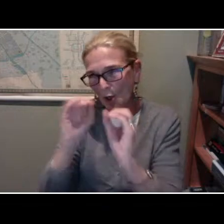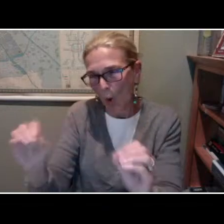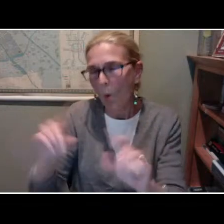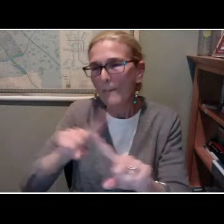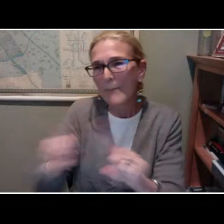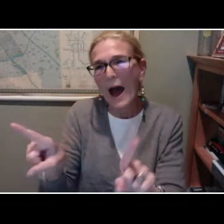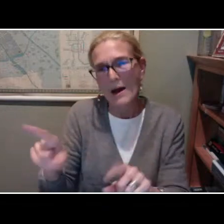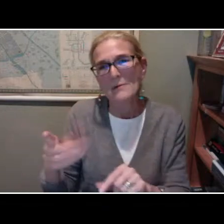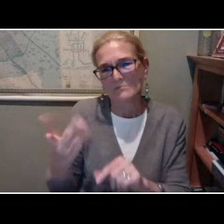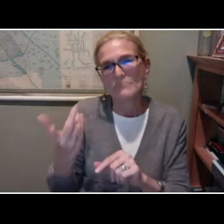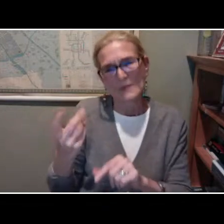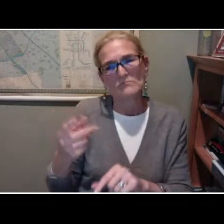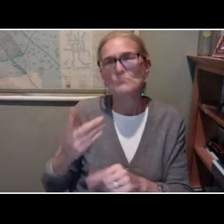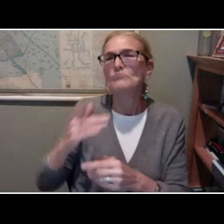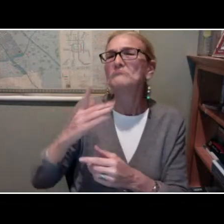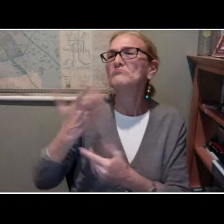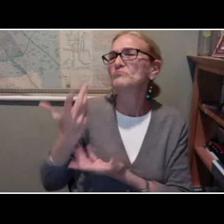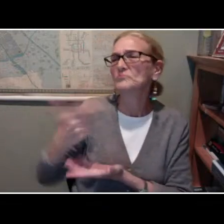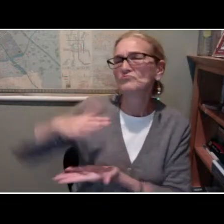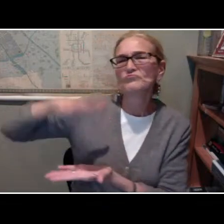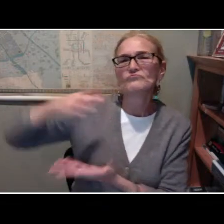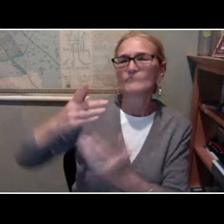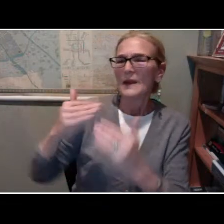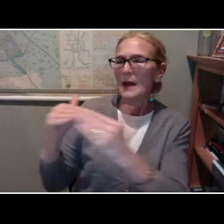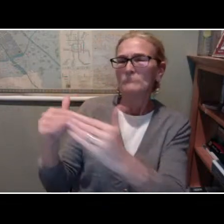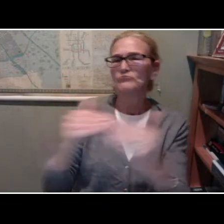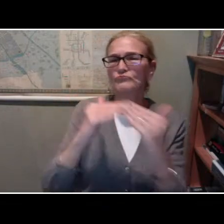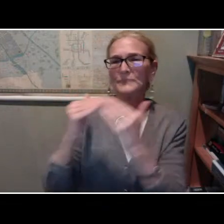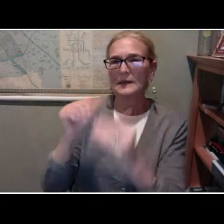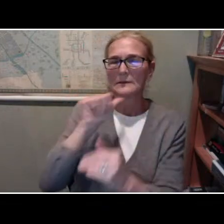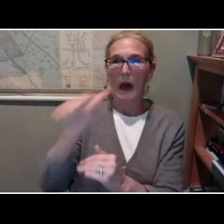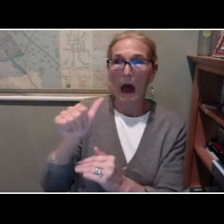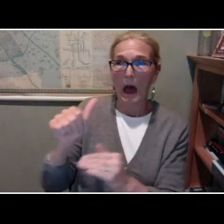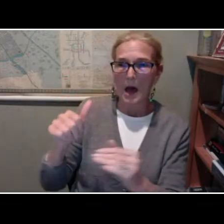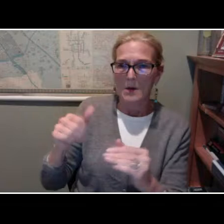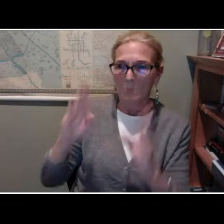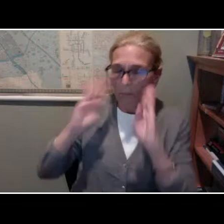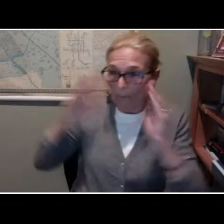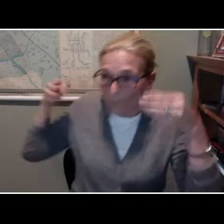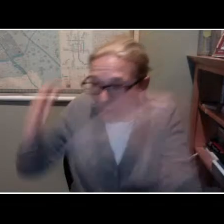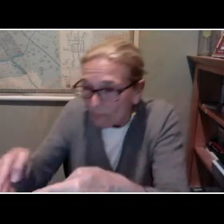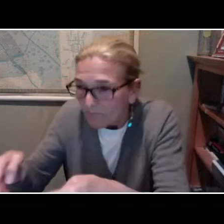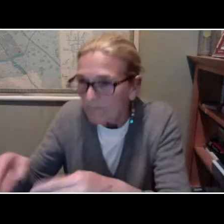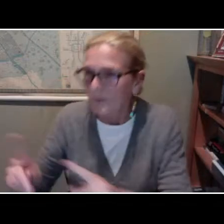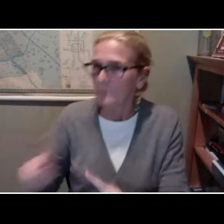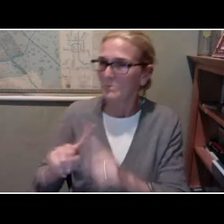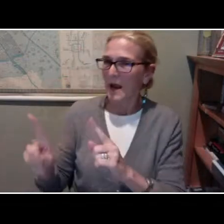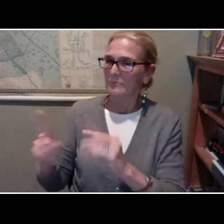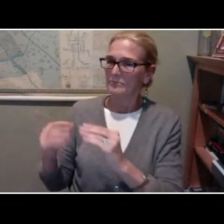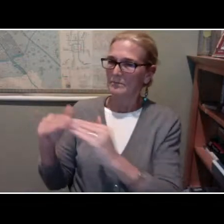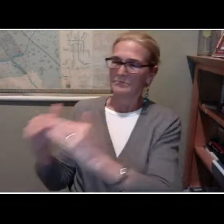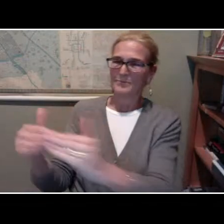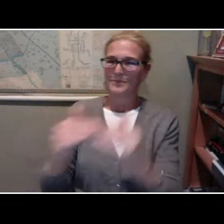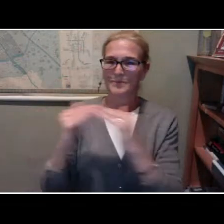all much less. There's no mention of medical.